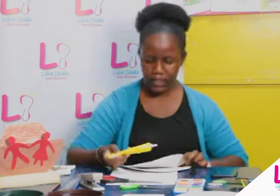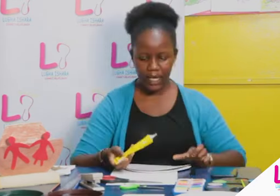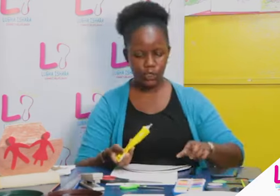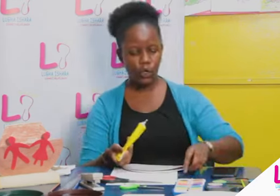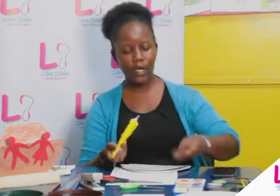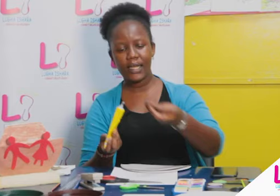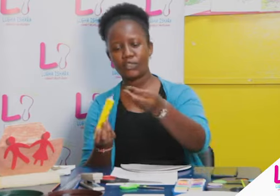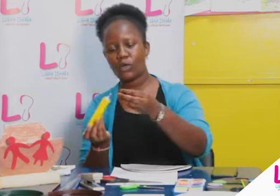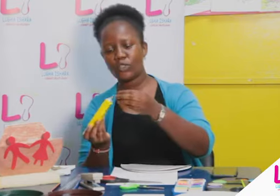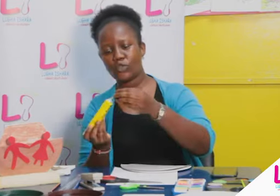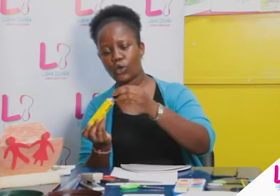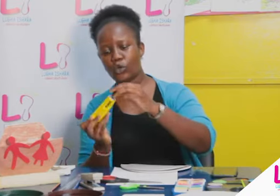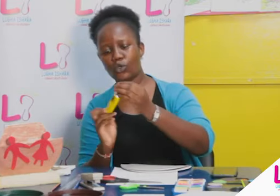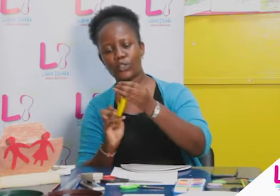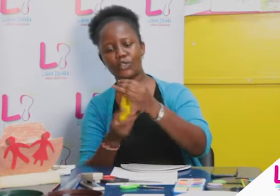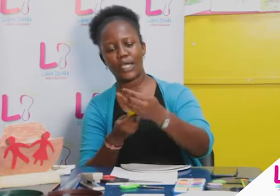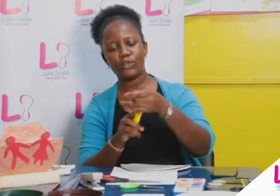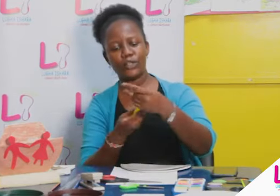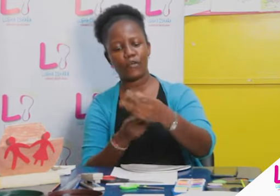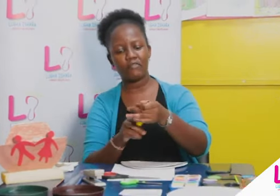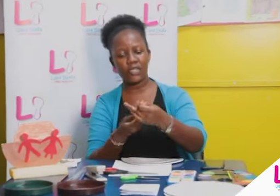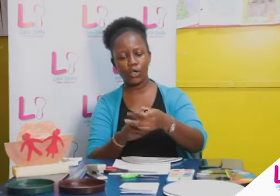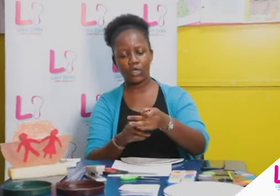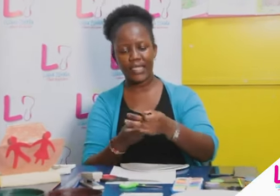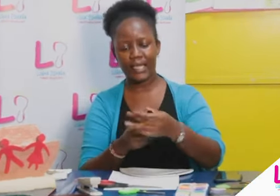There you go. And as always with your glue, so that you can use it for a very long time.